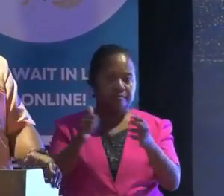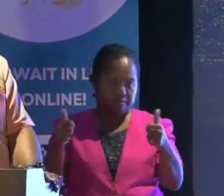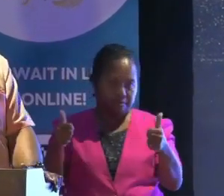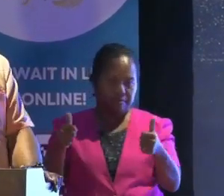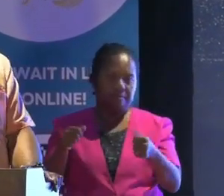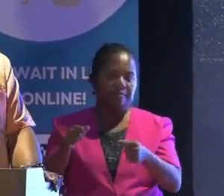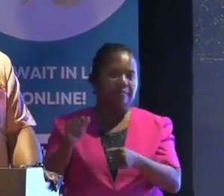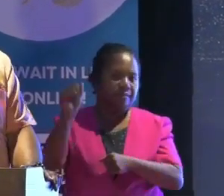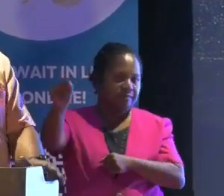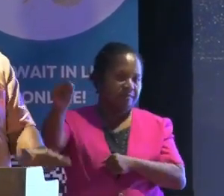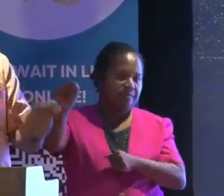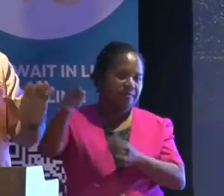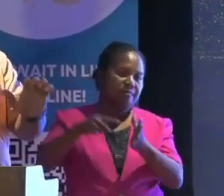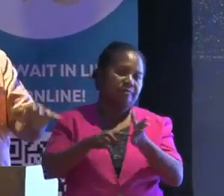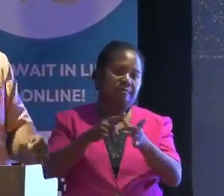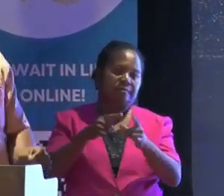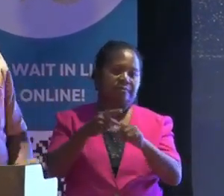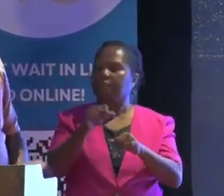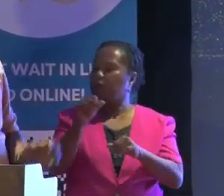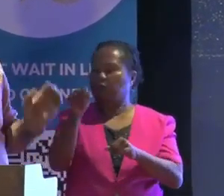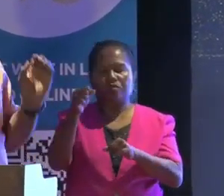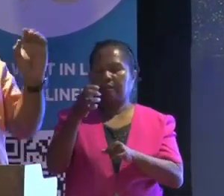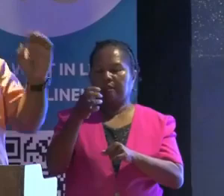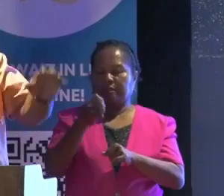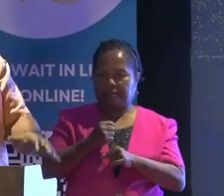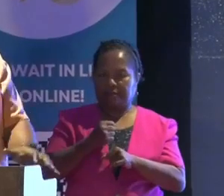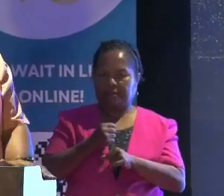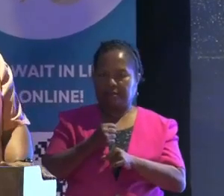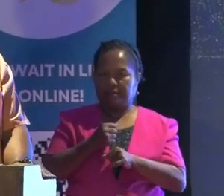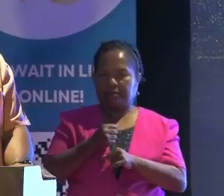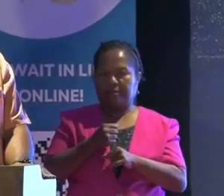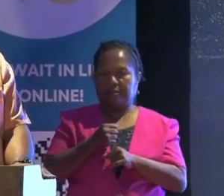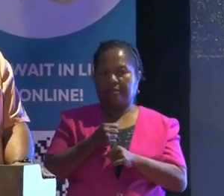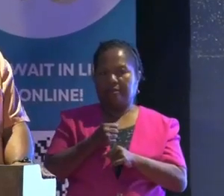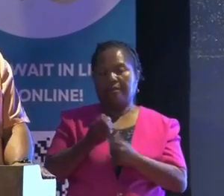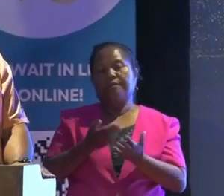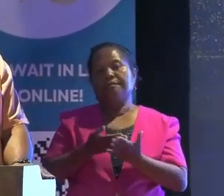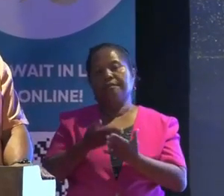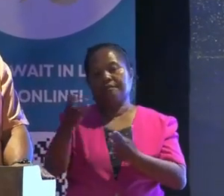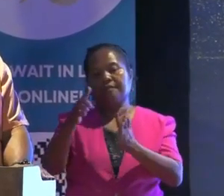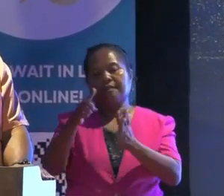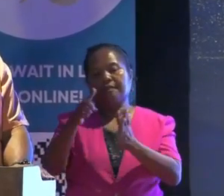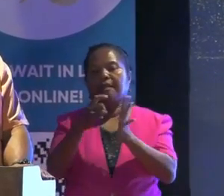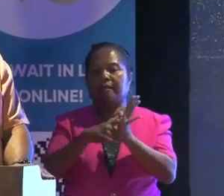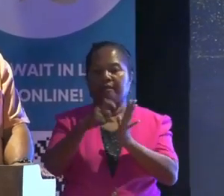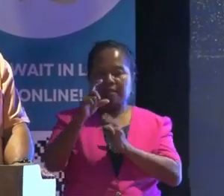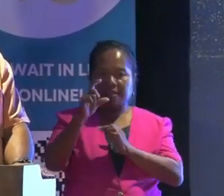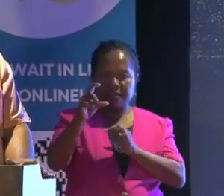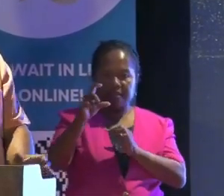their tax. So you don't have to hold on to it. You remit it to the IRC.